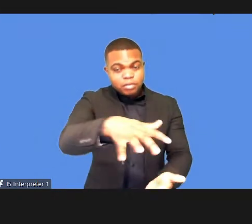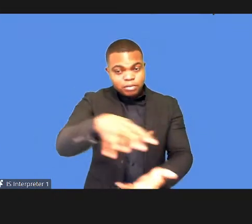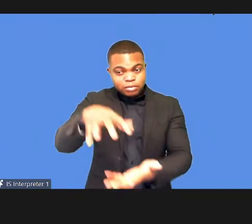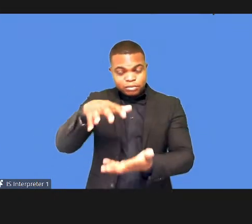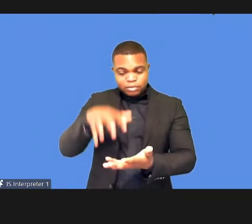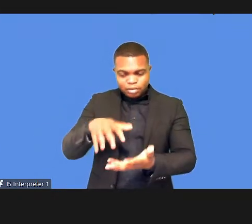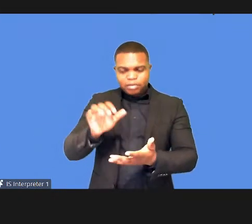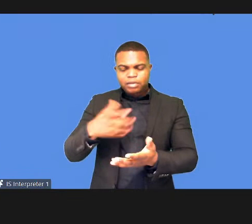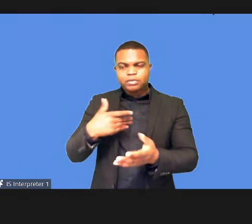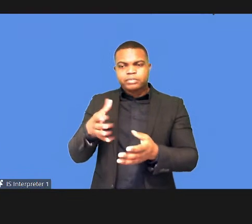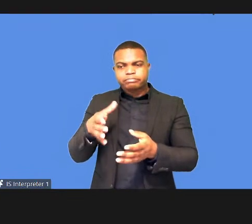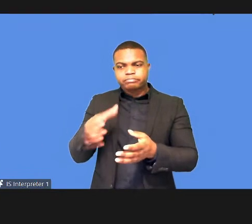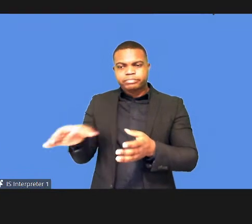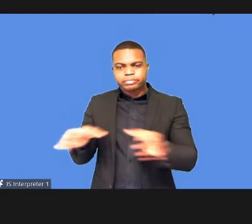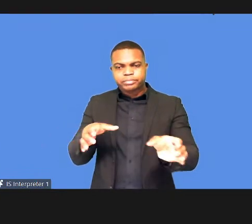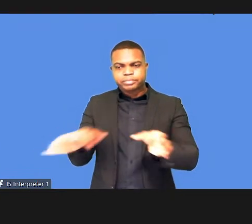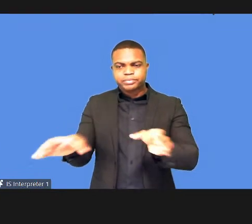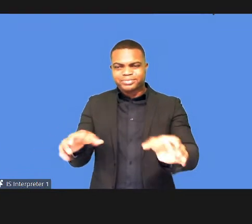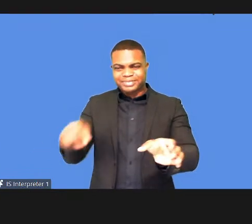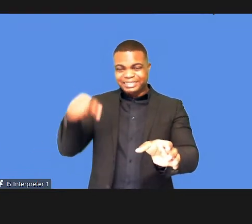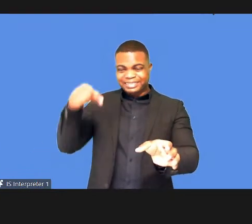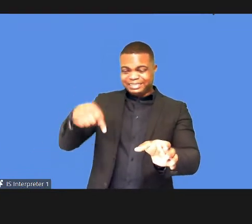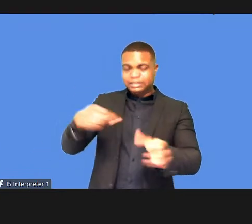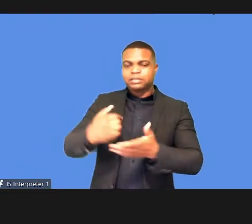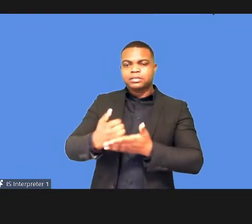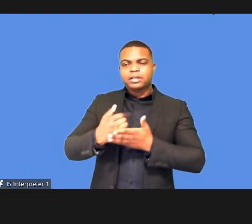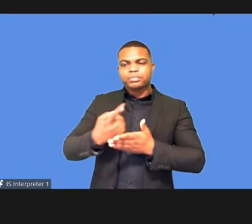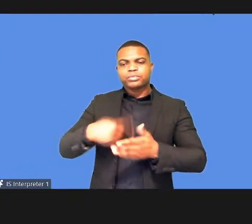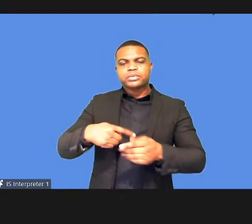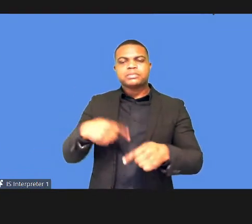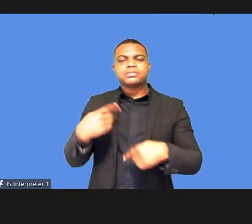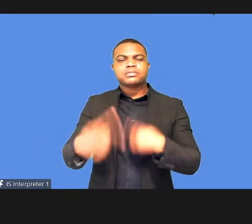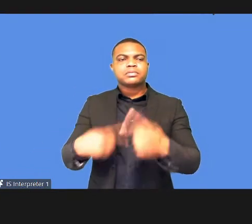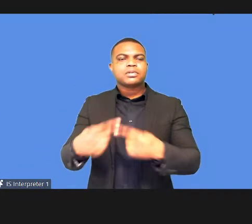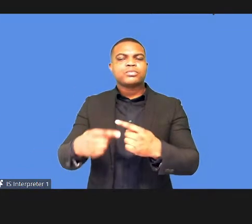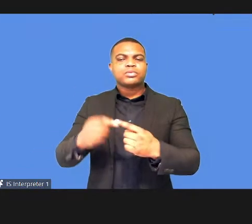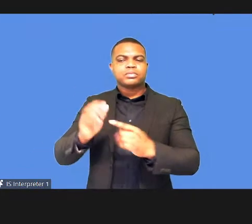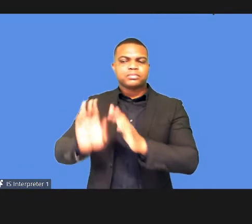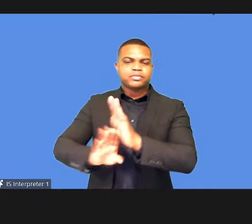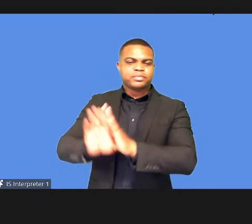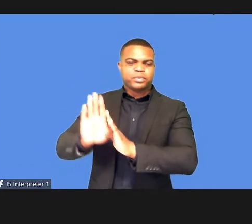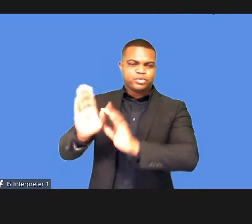sub-national levels. To start the panel,